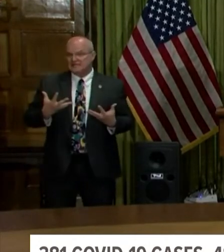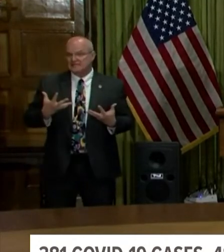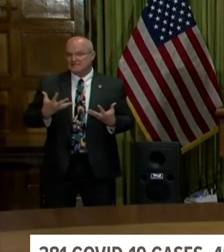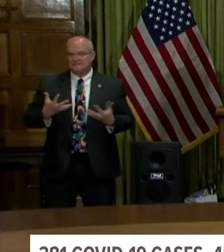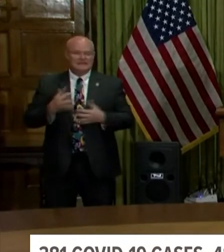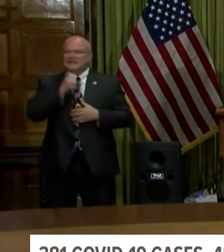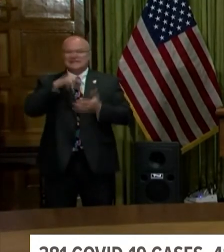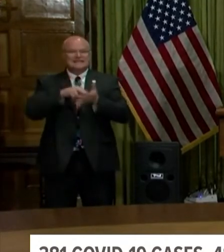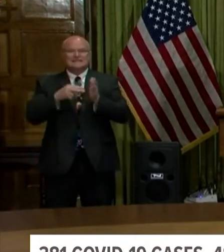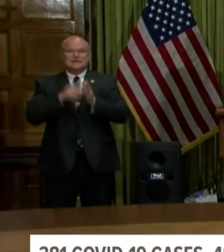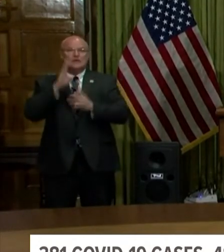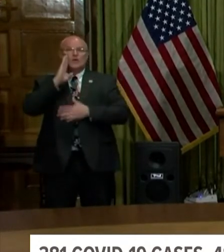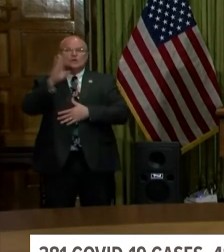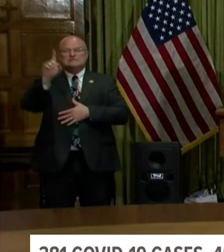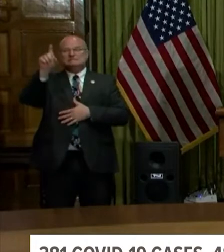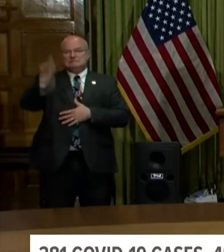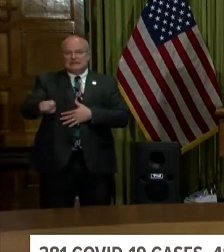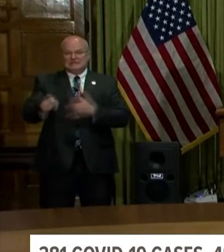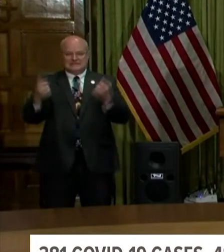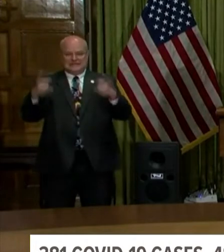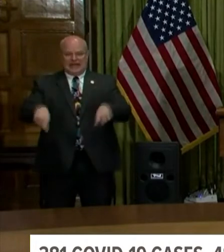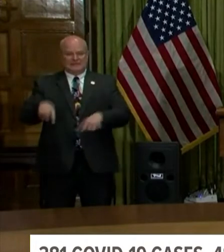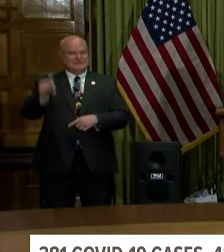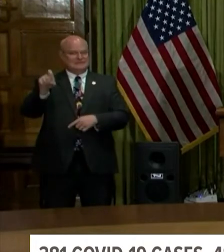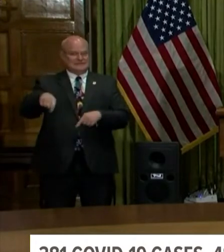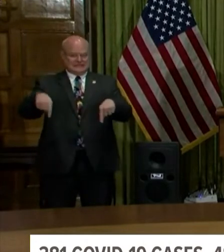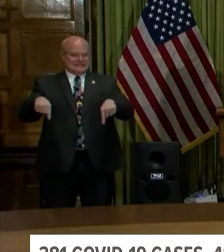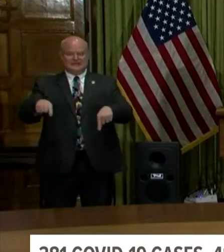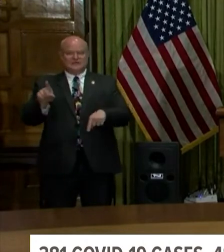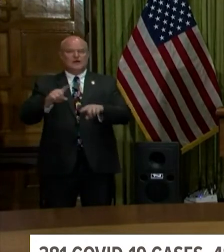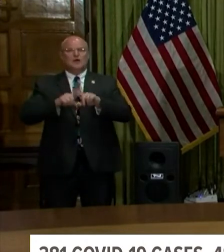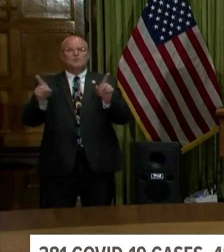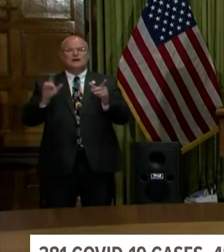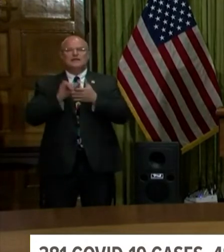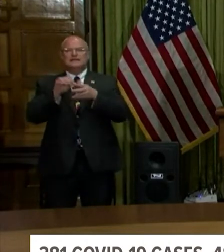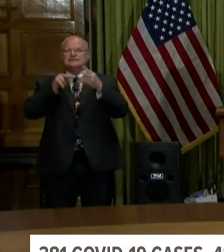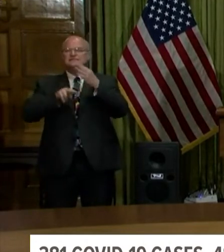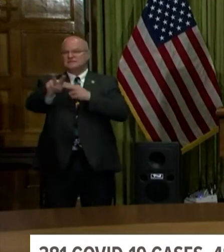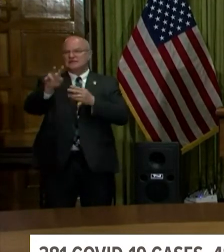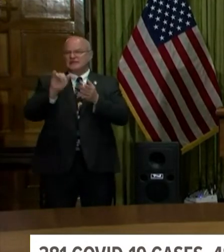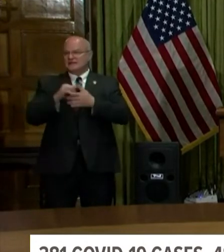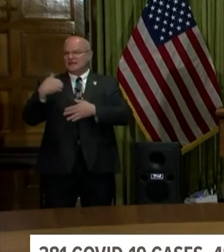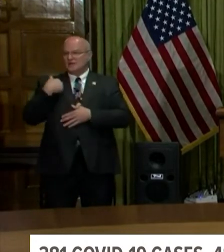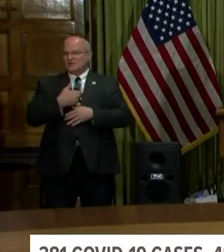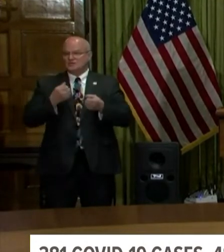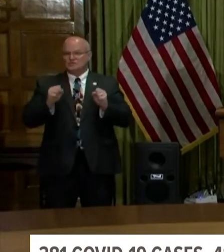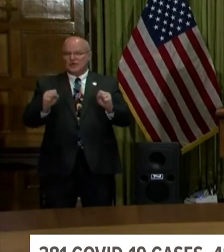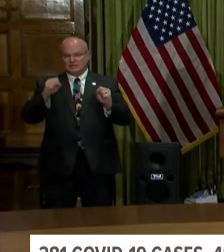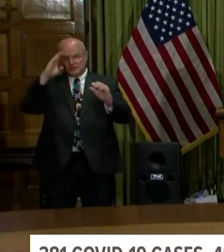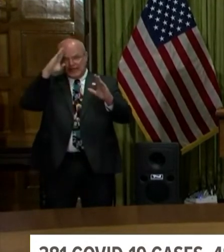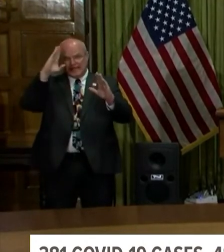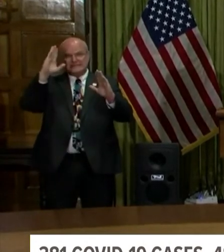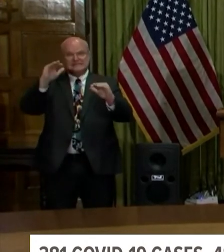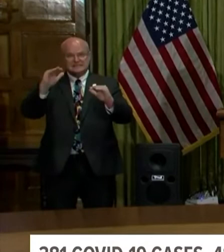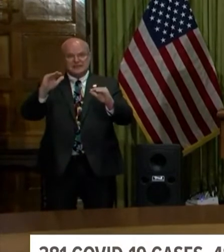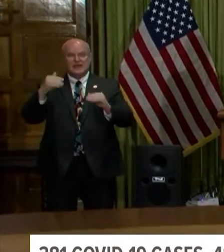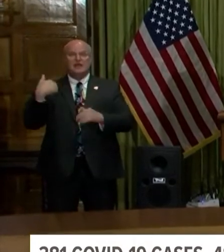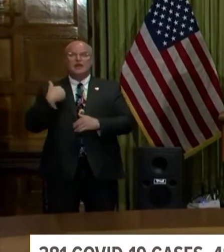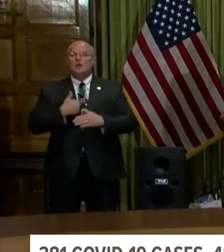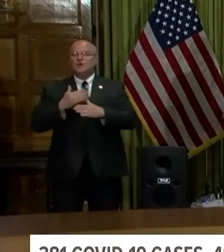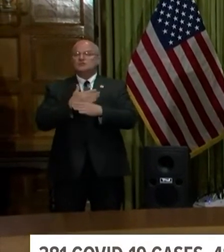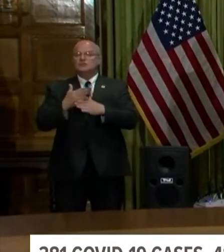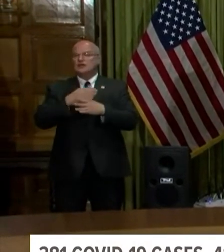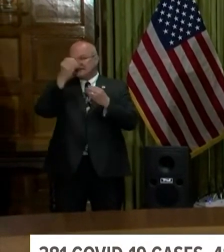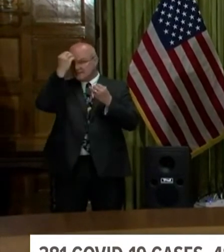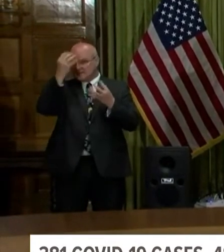It doesn't mean it's going to happen in Arkansas, but those are the kinds of projections that we're trying to anticipate, and we're sharing